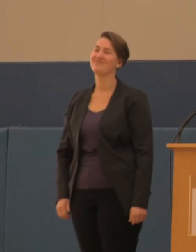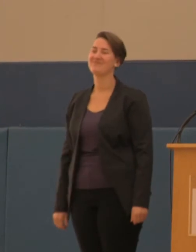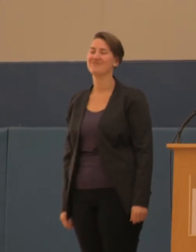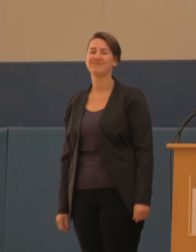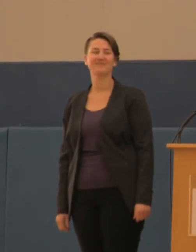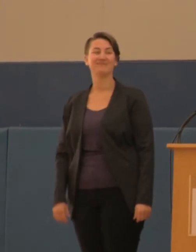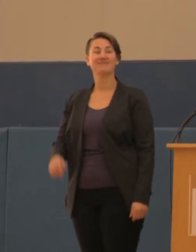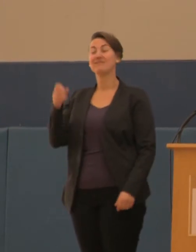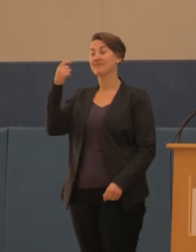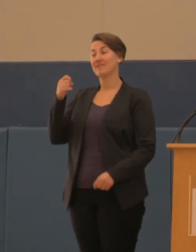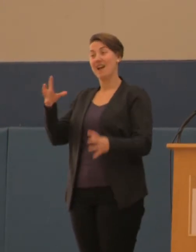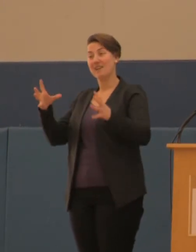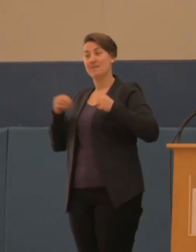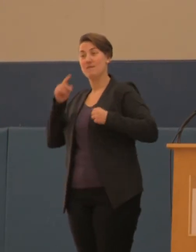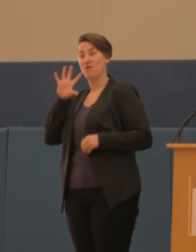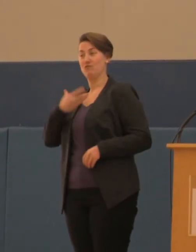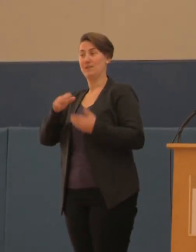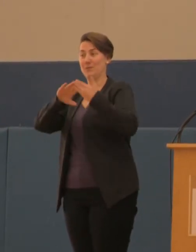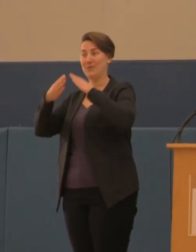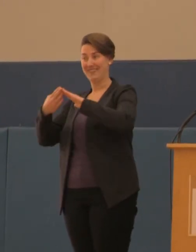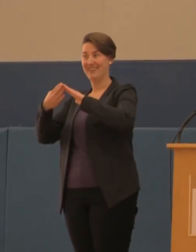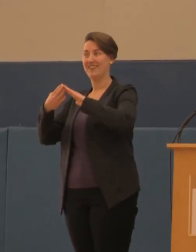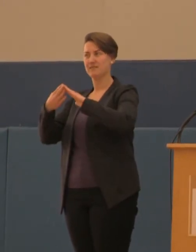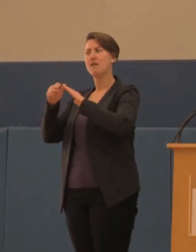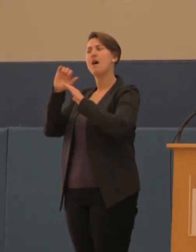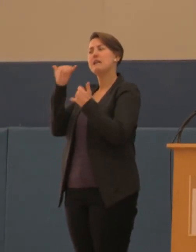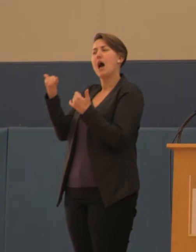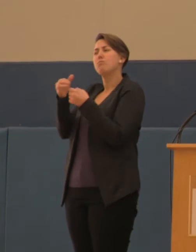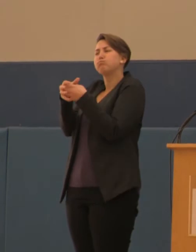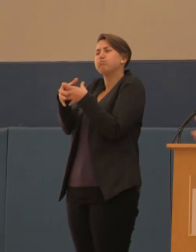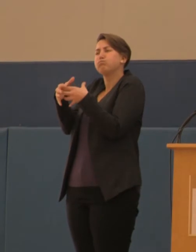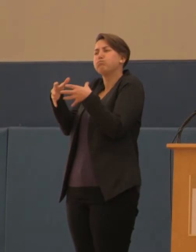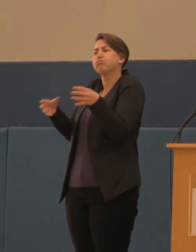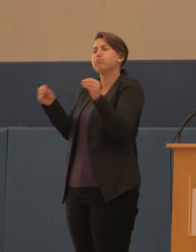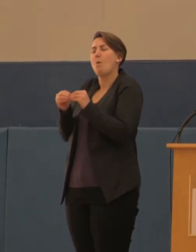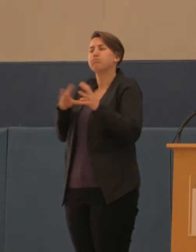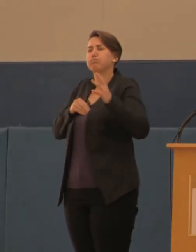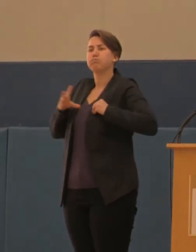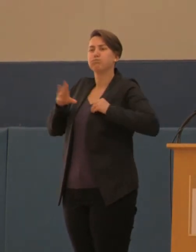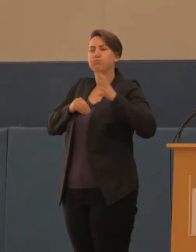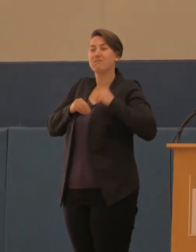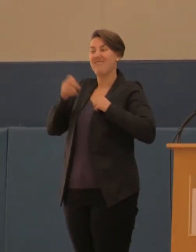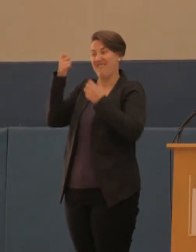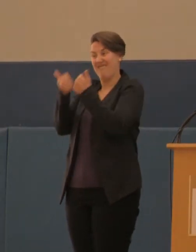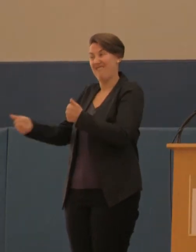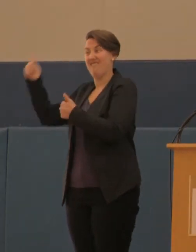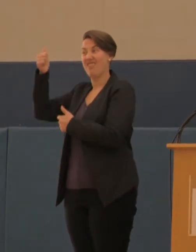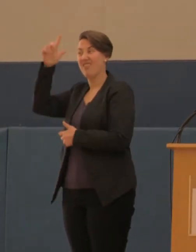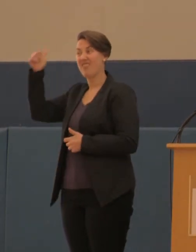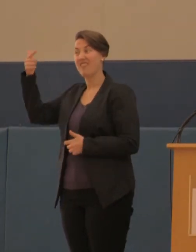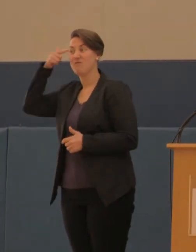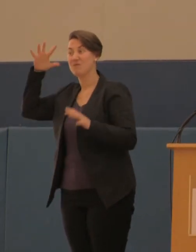Now, acceptance for my people is growing. But with this administration, we have seen